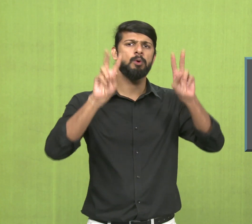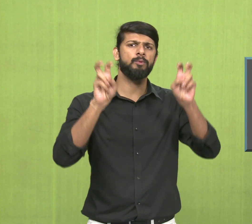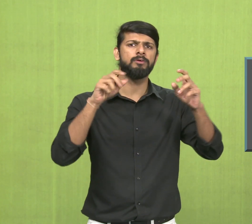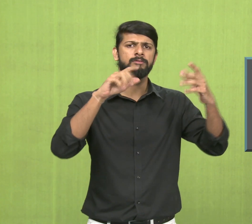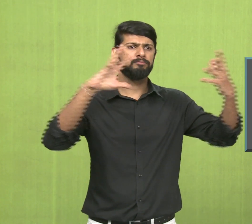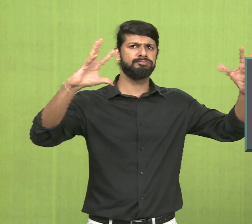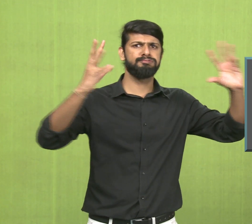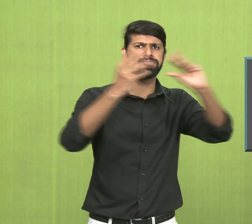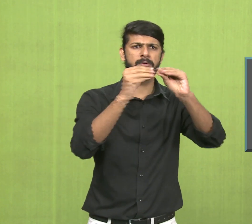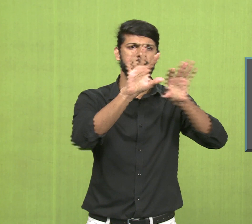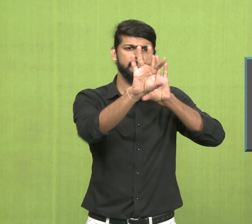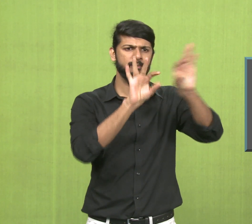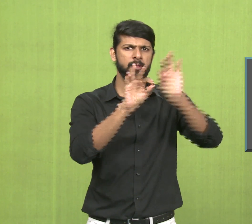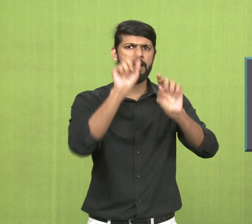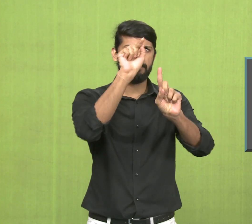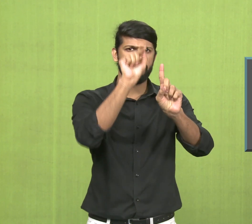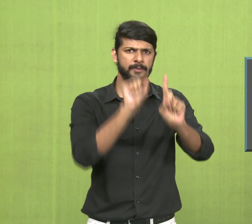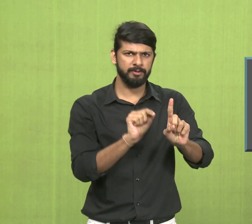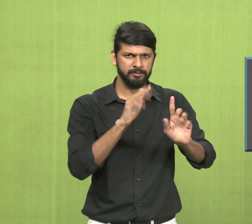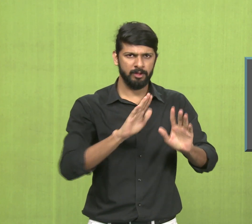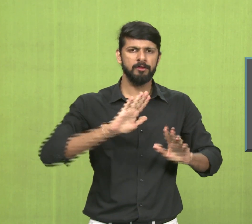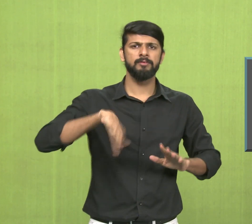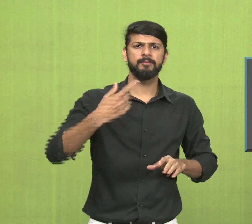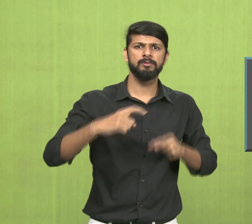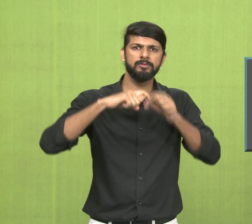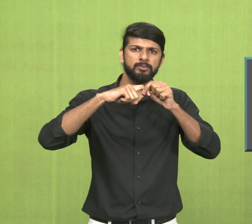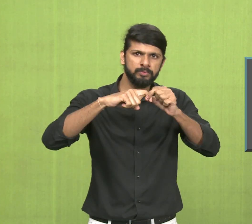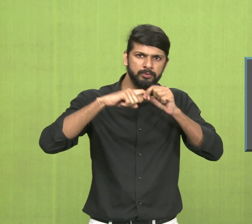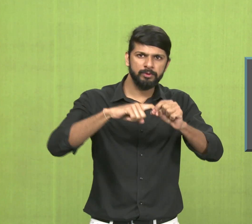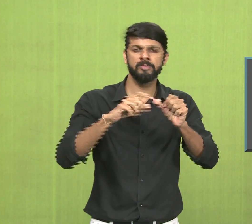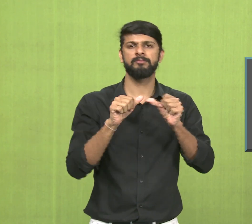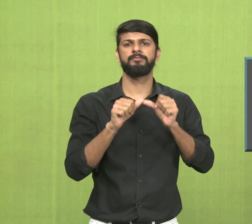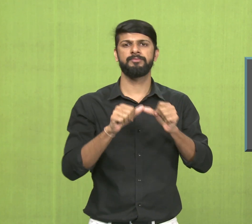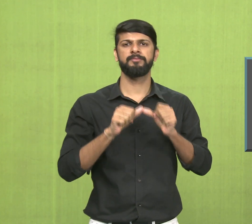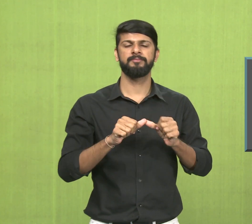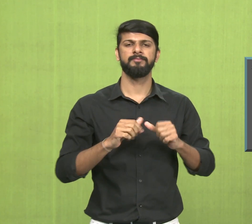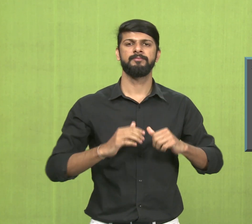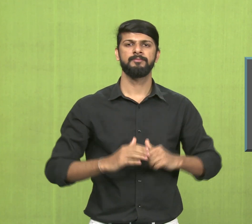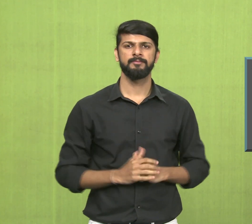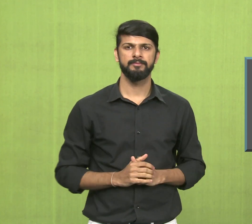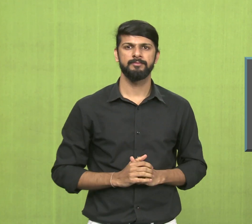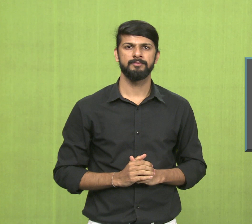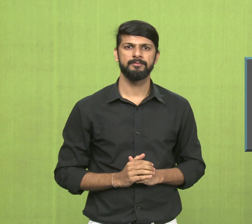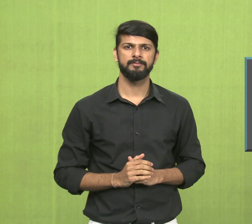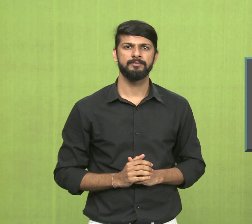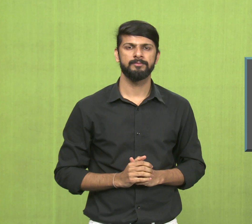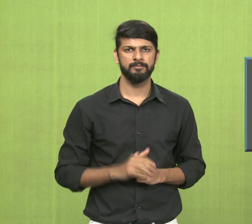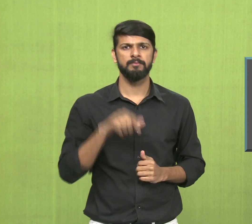Now we will discuss the summary and question and answers of this lesson.